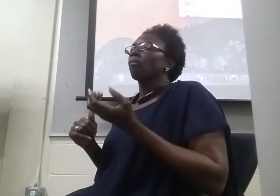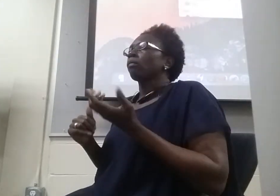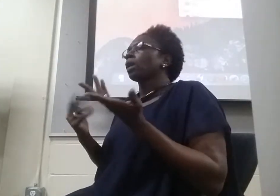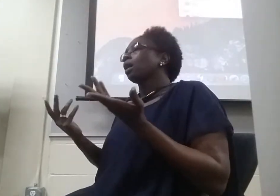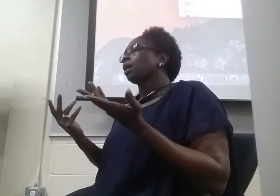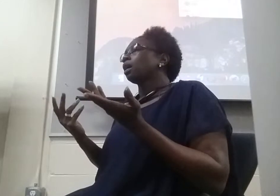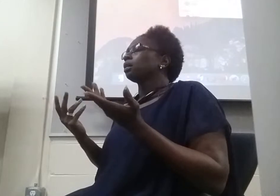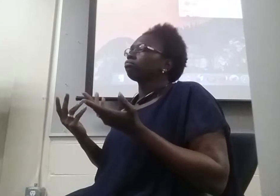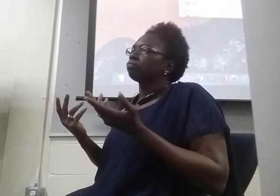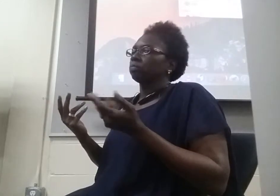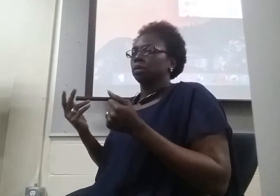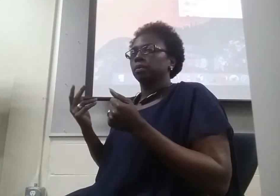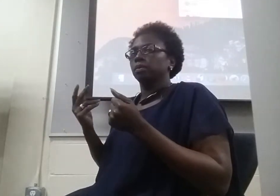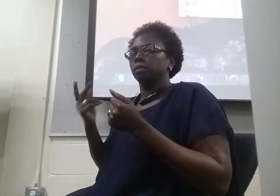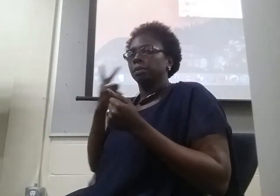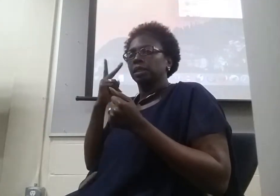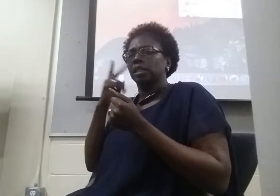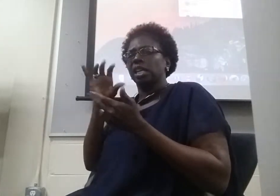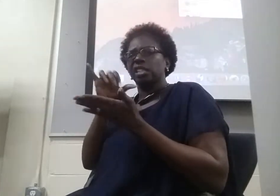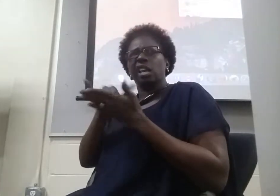see, is that right?